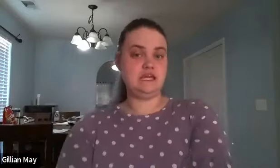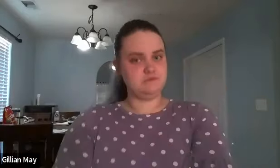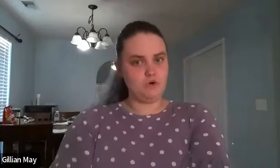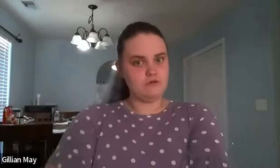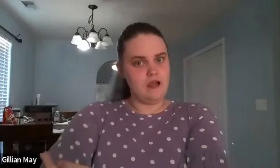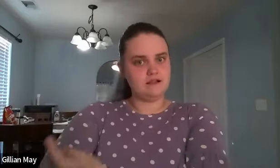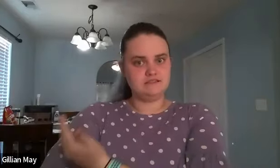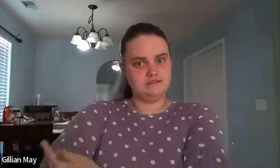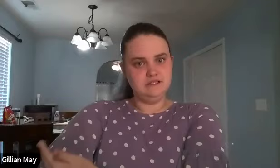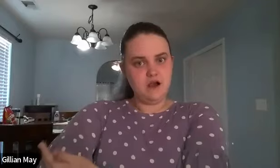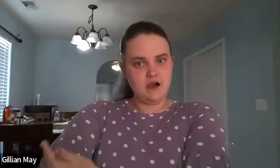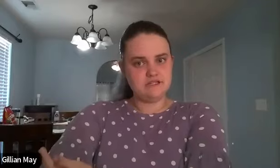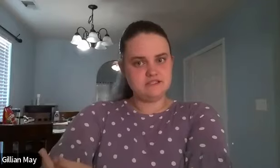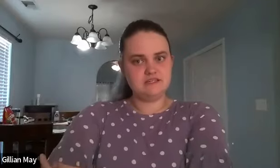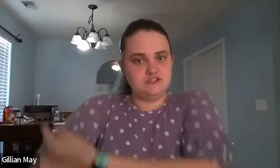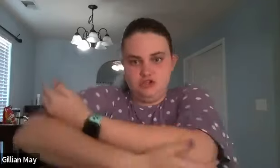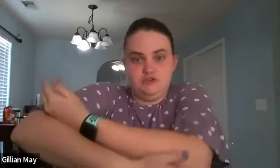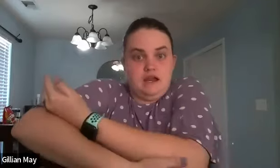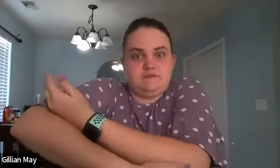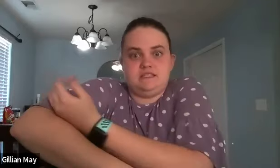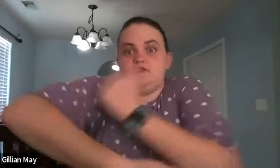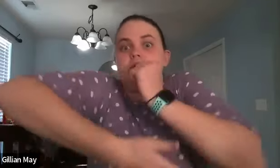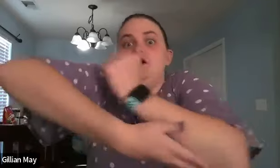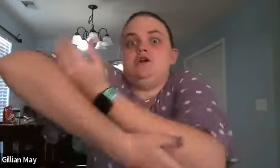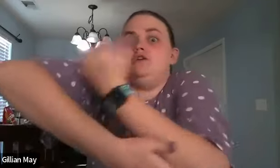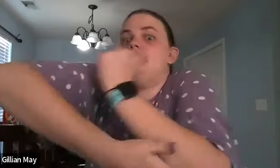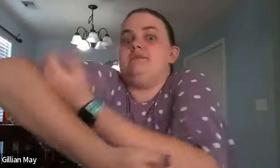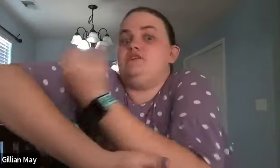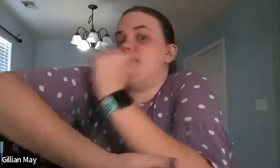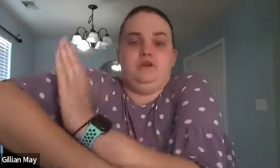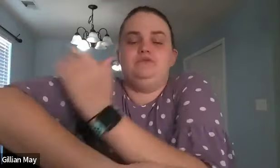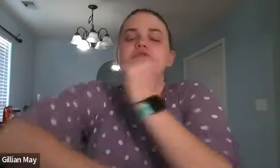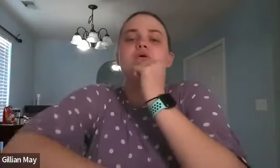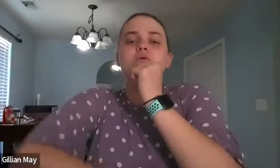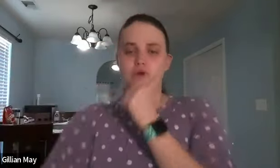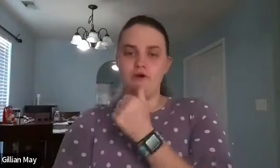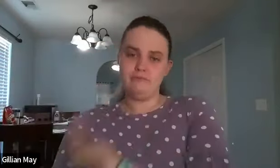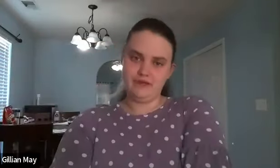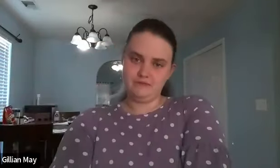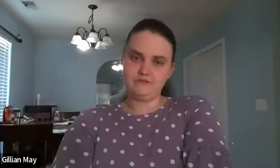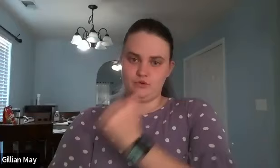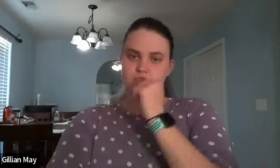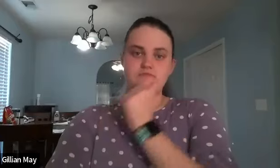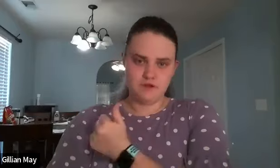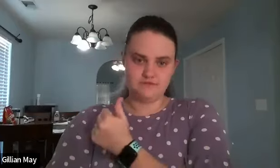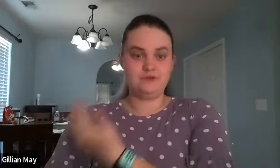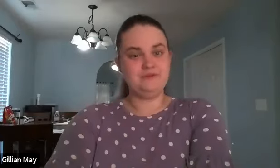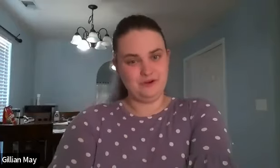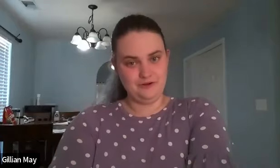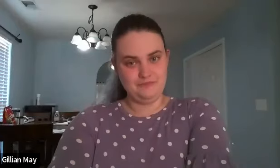It's more relaxed, obviously. So you do not have to be sitting there going, girl, baby, girl. No, you go girl, baby, more comfortable. Girl,